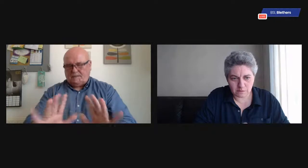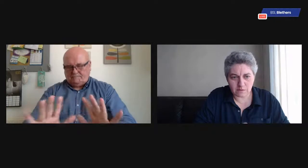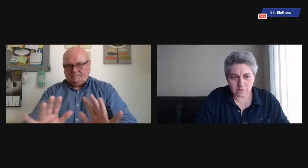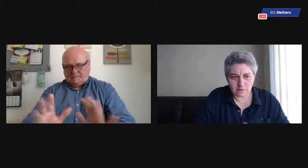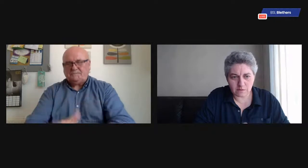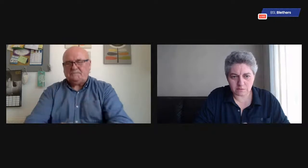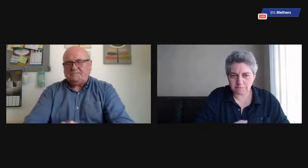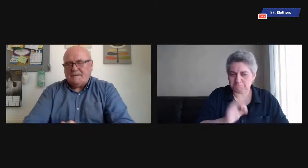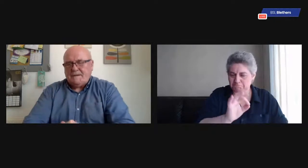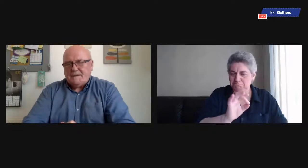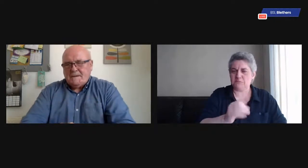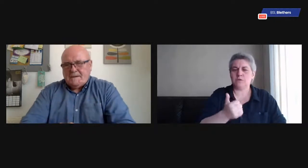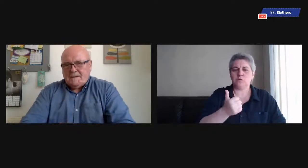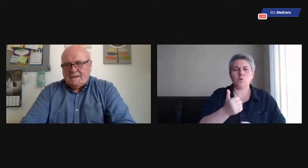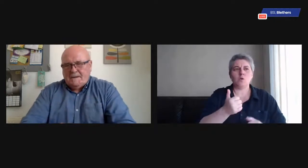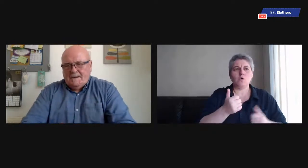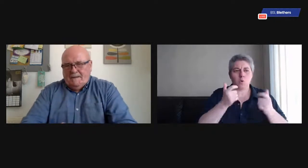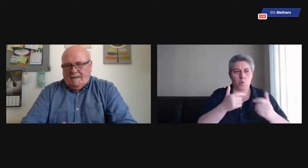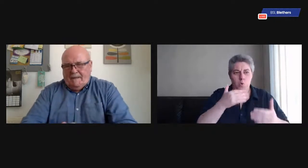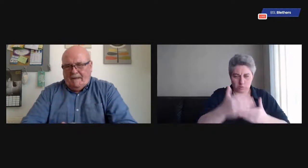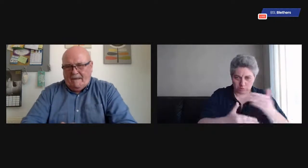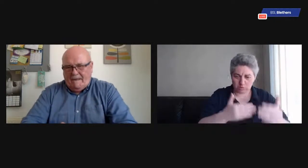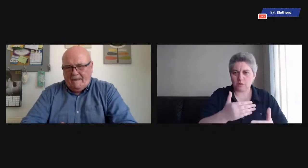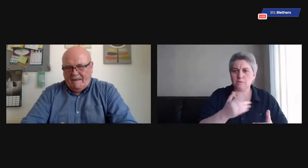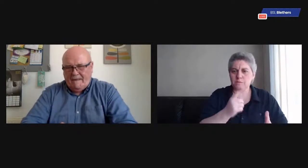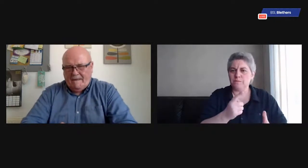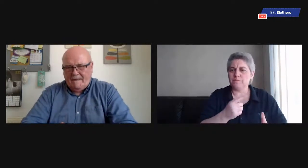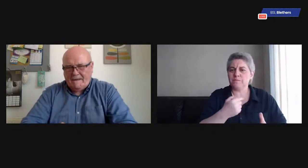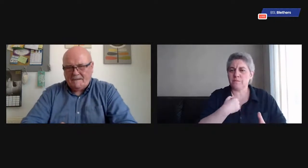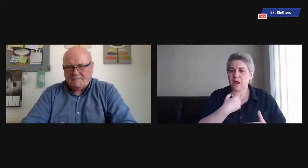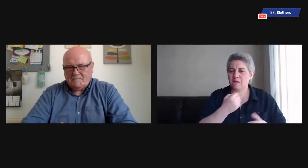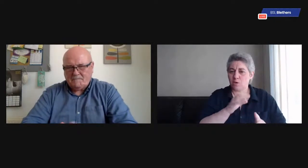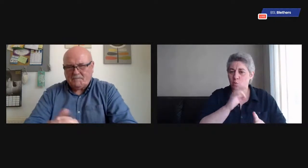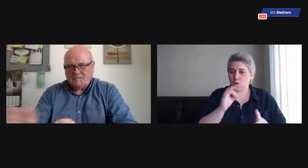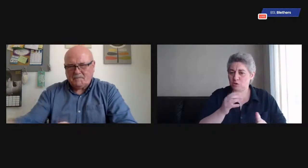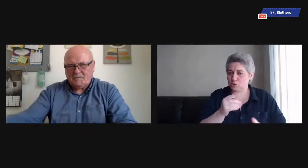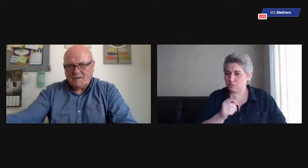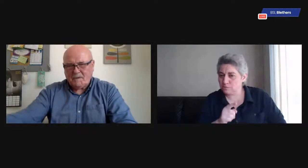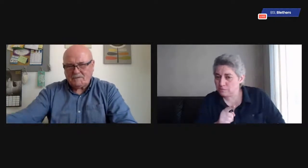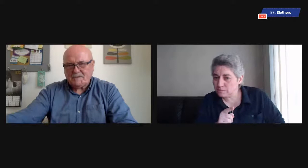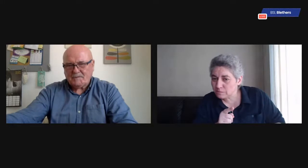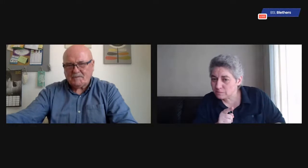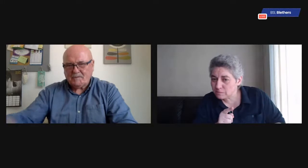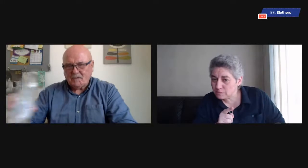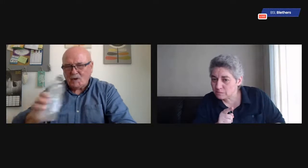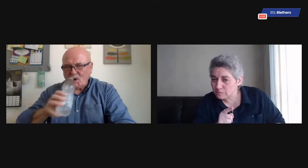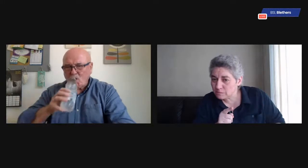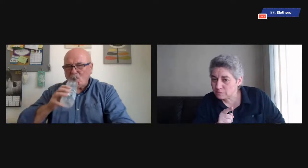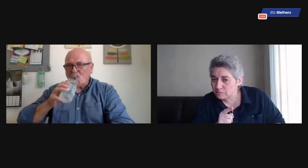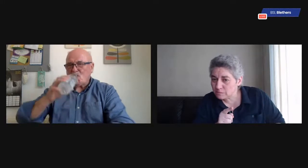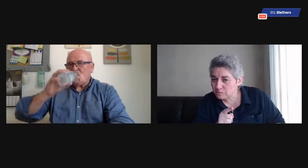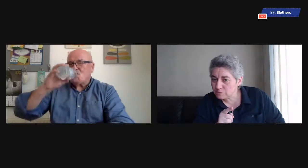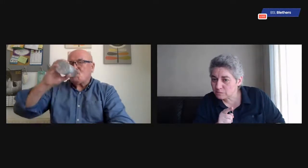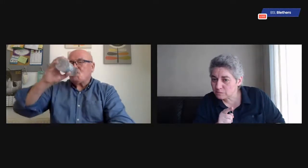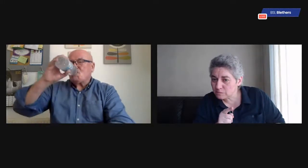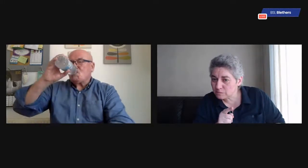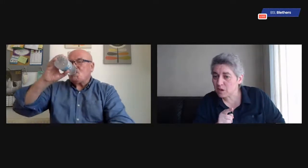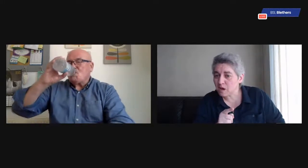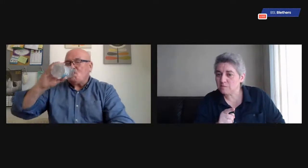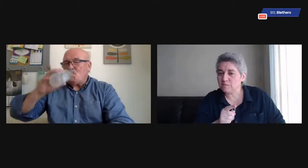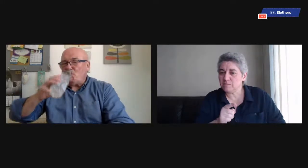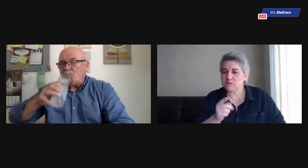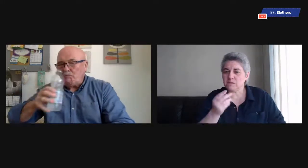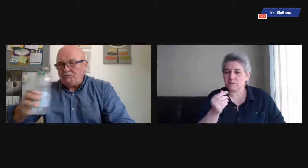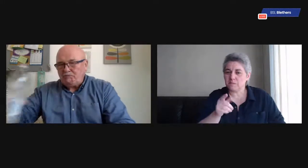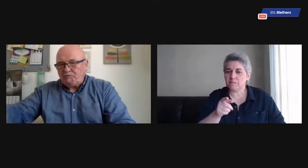been explained to everybody in the court, so all the people involved in the court beforehand, so nothing's new. Great. Okay,